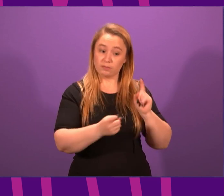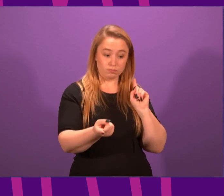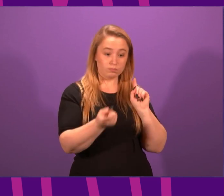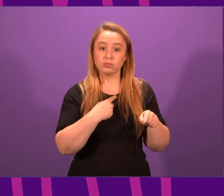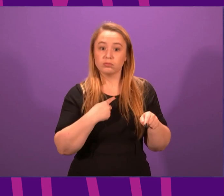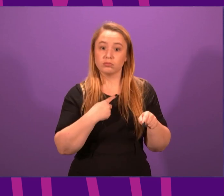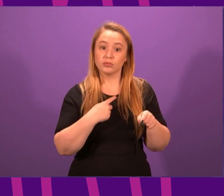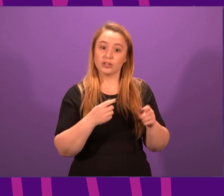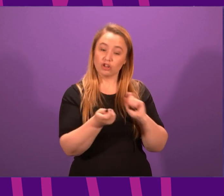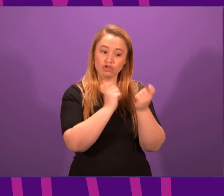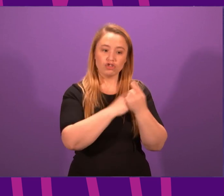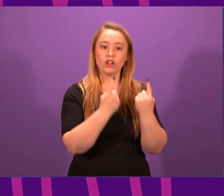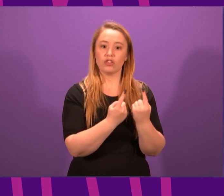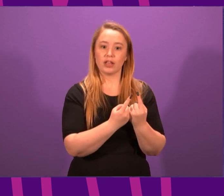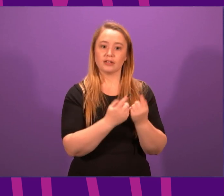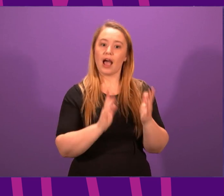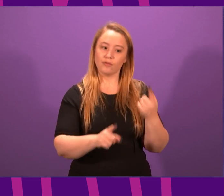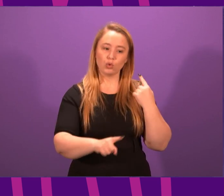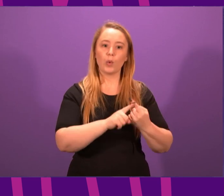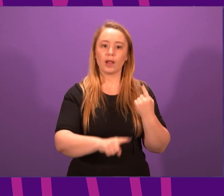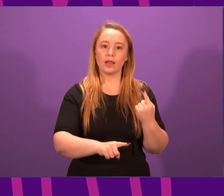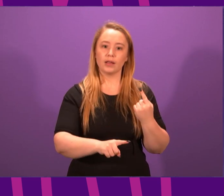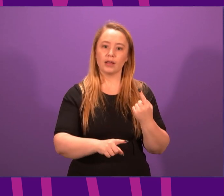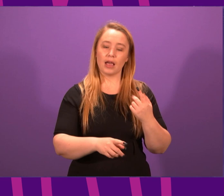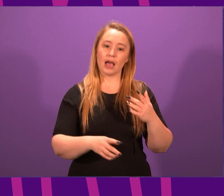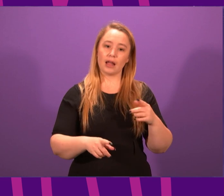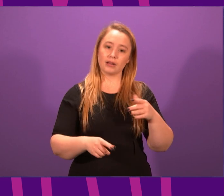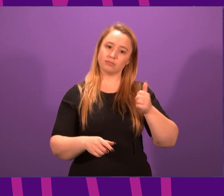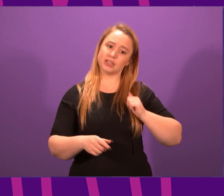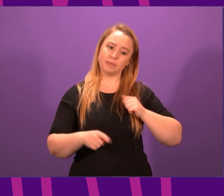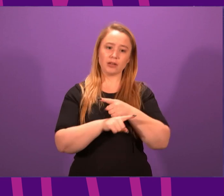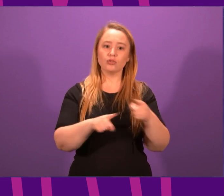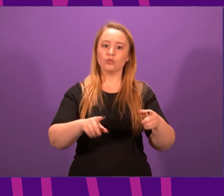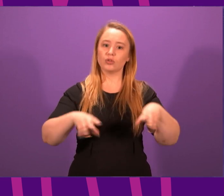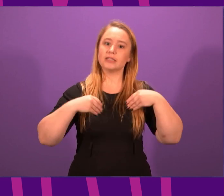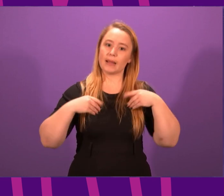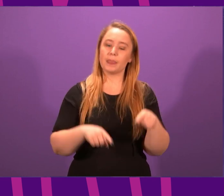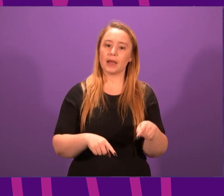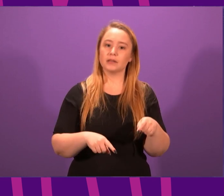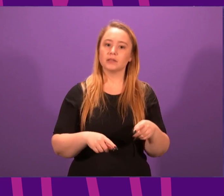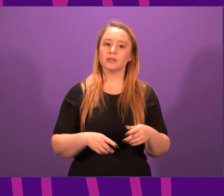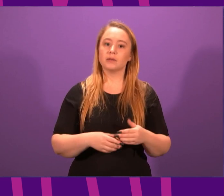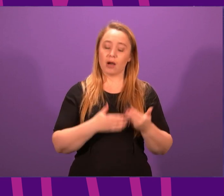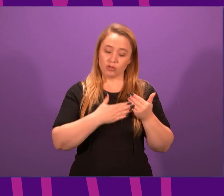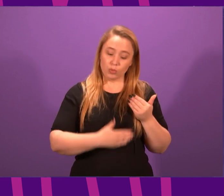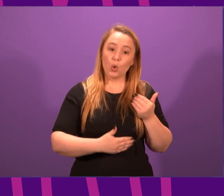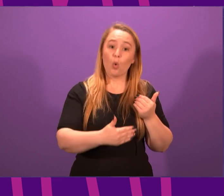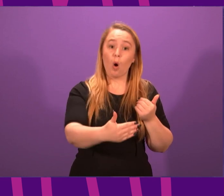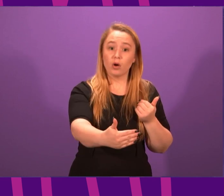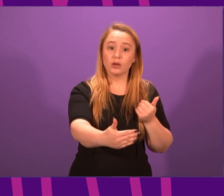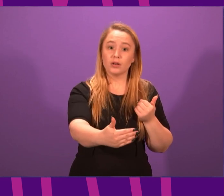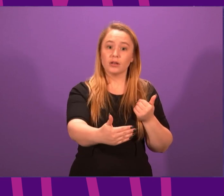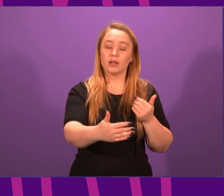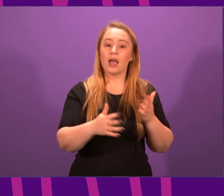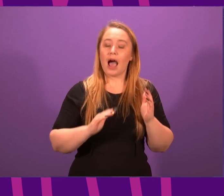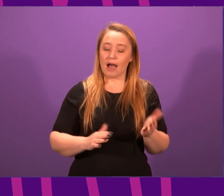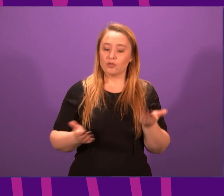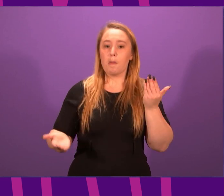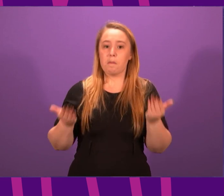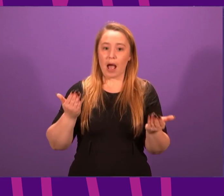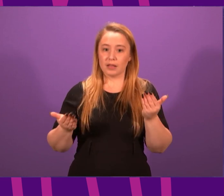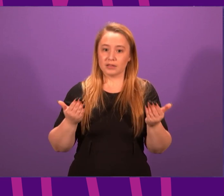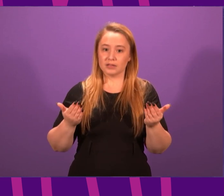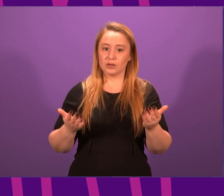is necessary and merited, and I think people would accept that. But I absolutely agree, the further we go into this, we need to balance that with